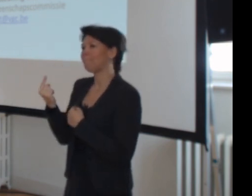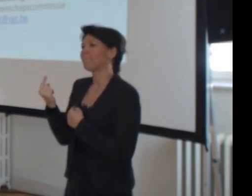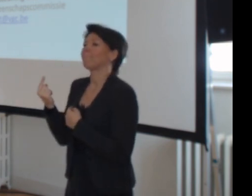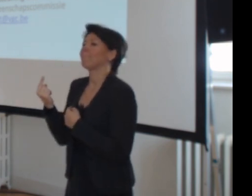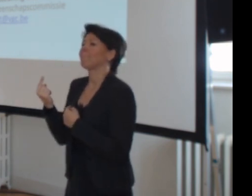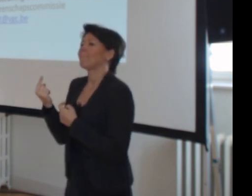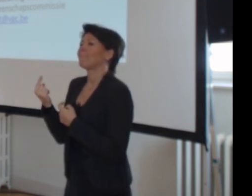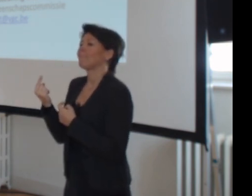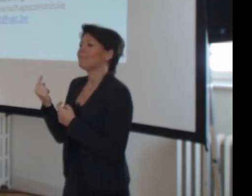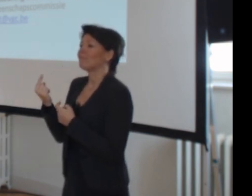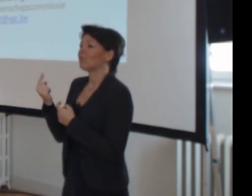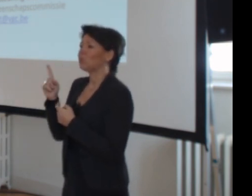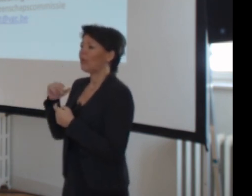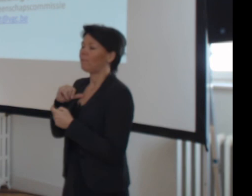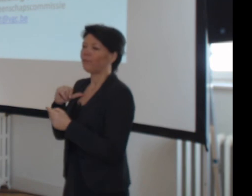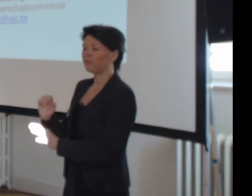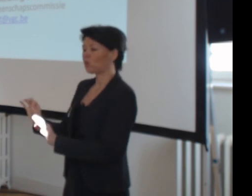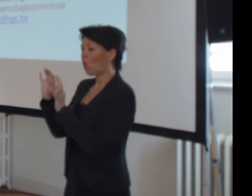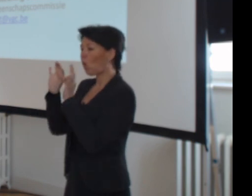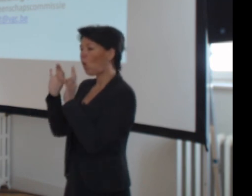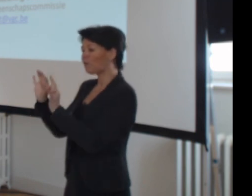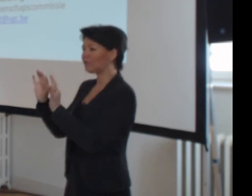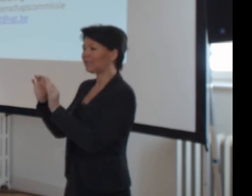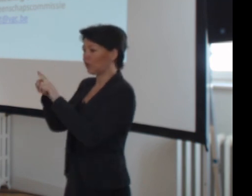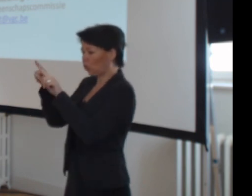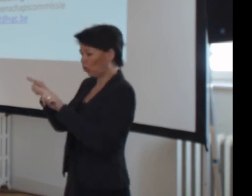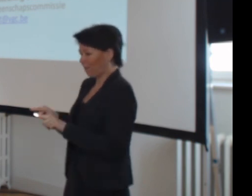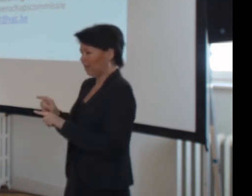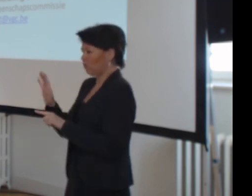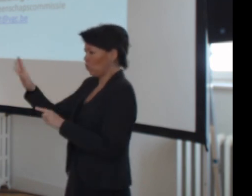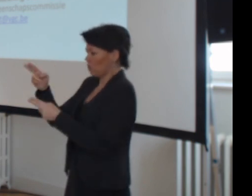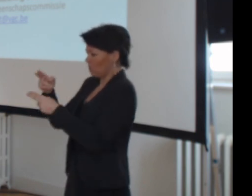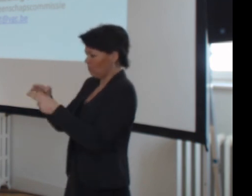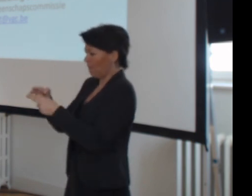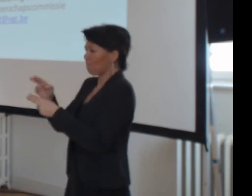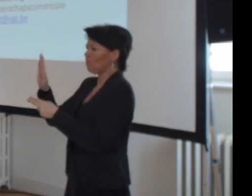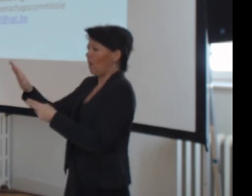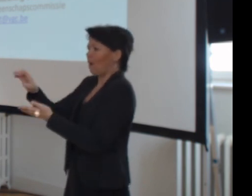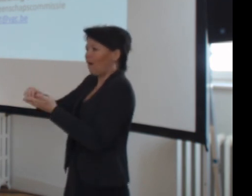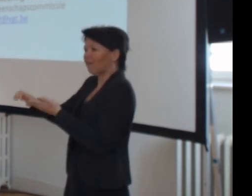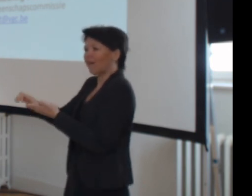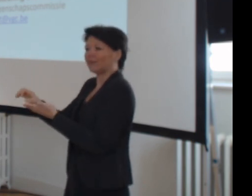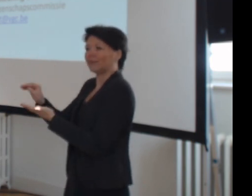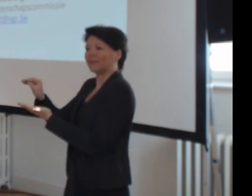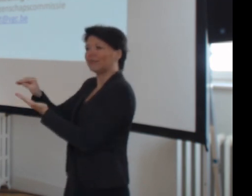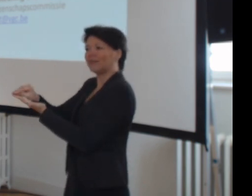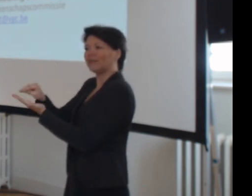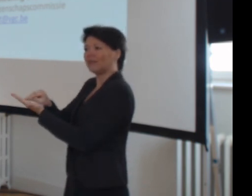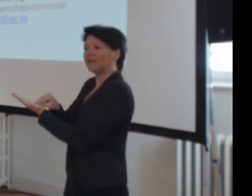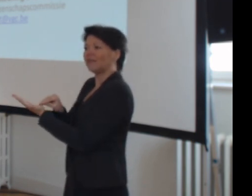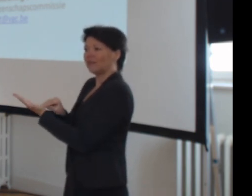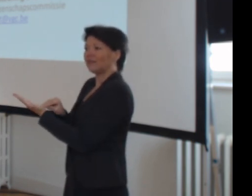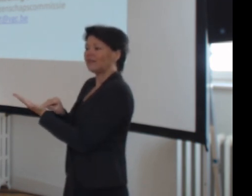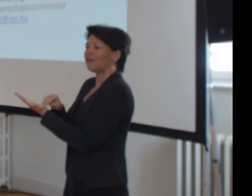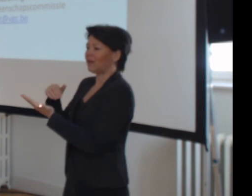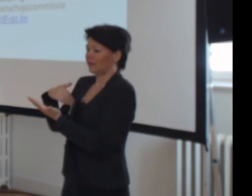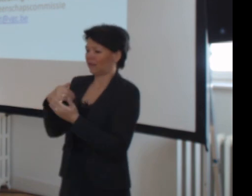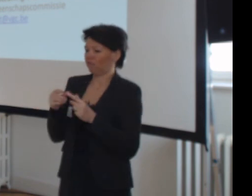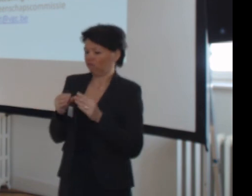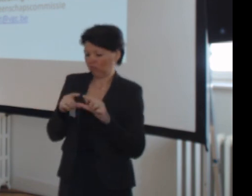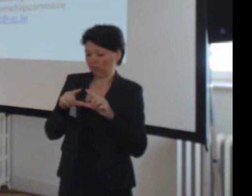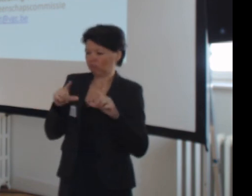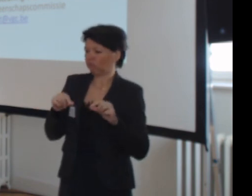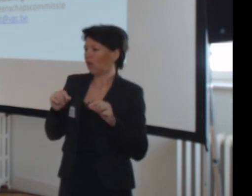we just need an official document where the name is on the address, and then we just give them a library